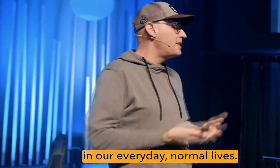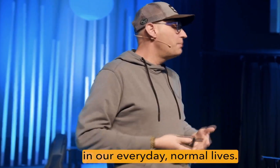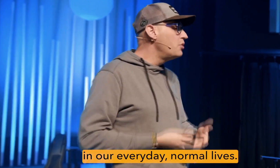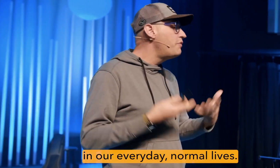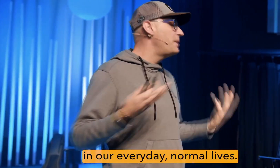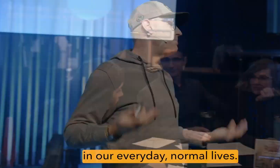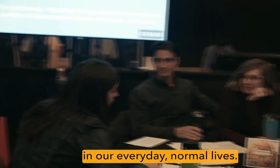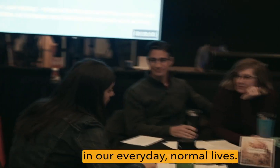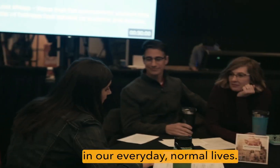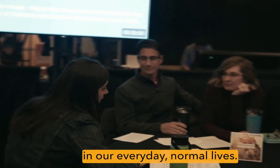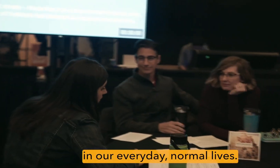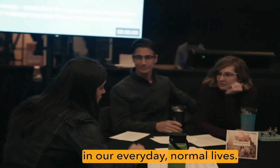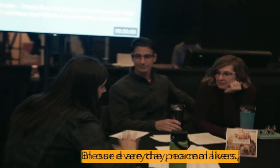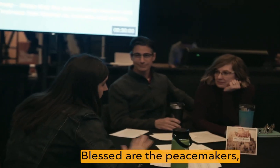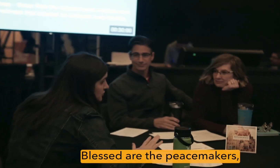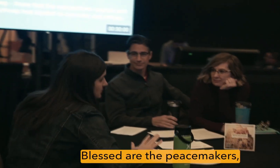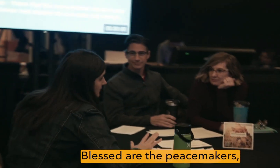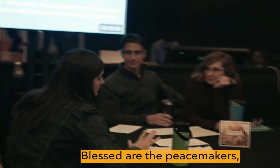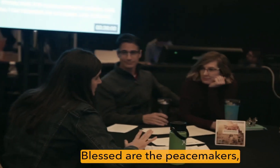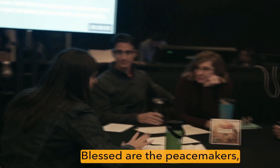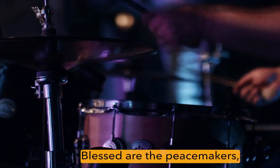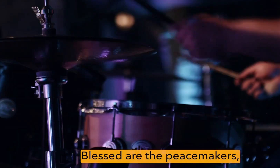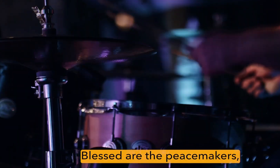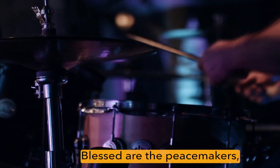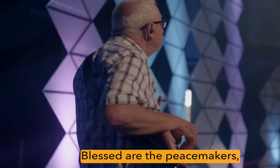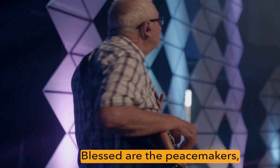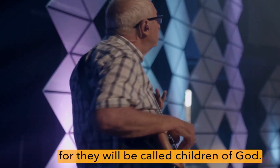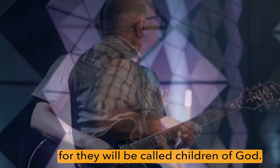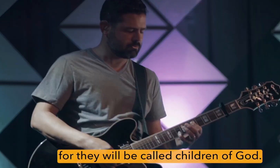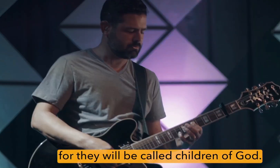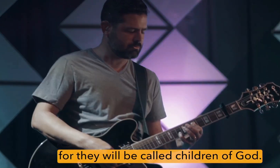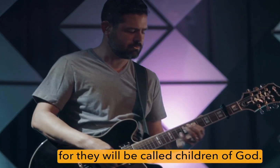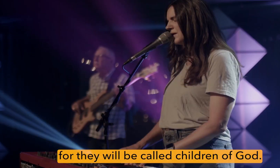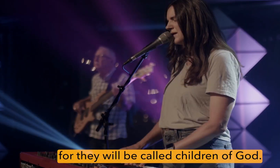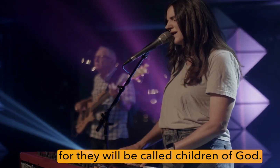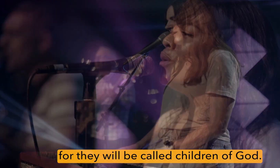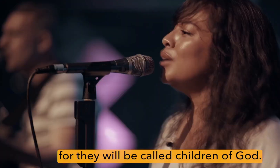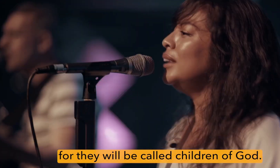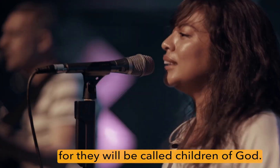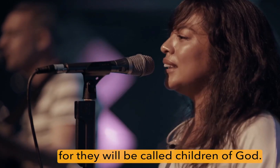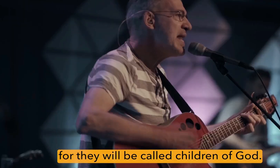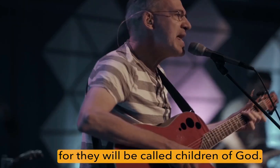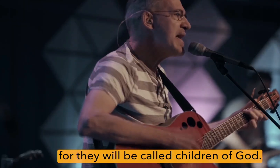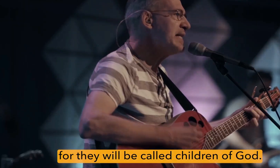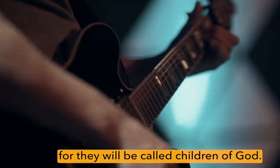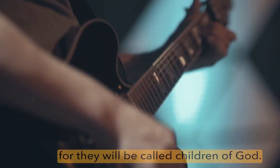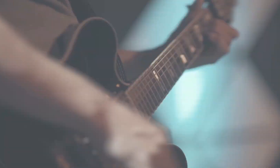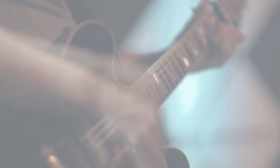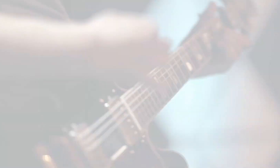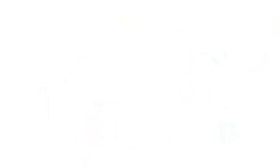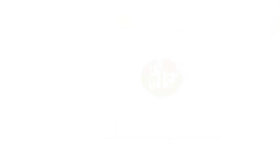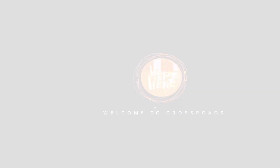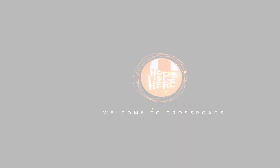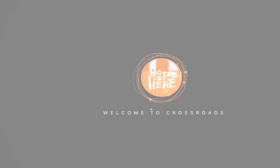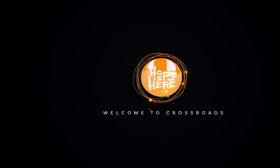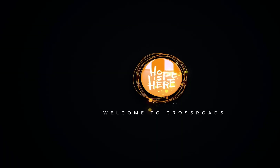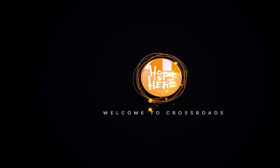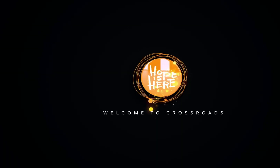normal lives. Blessed are the peacemakers, for they will be called children of God.